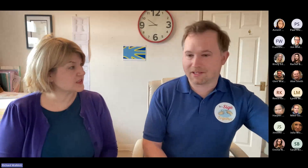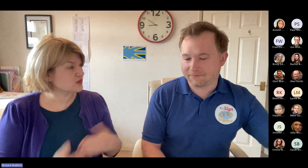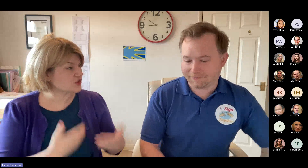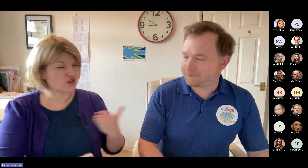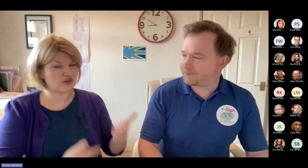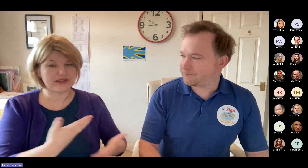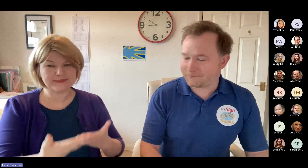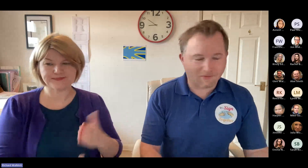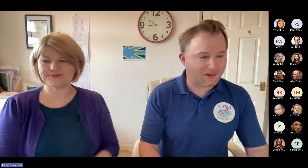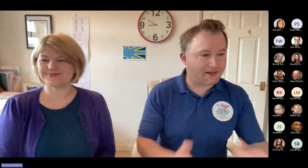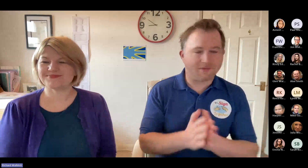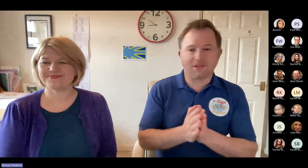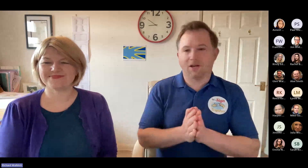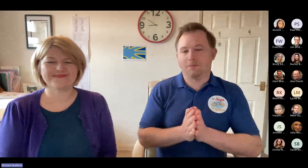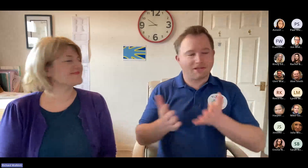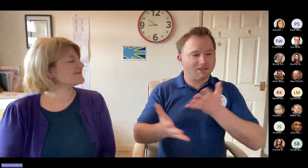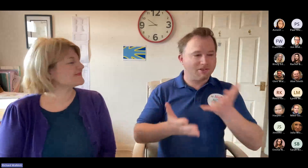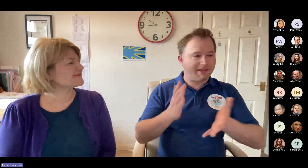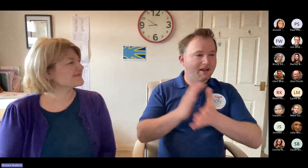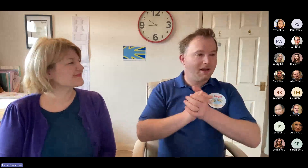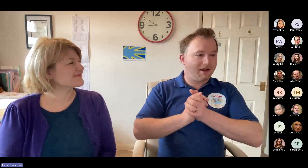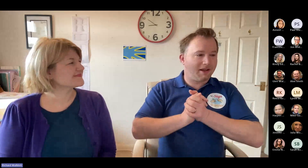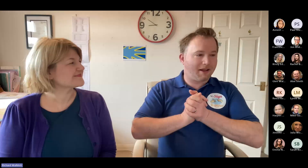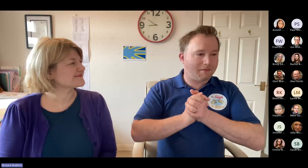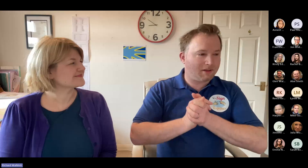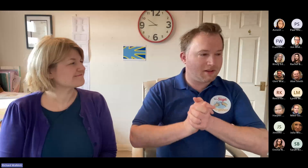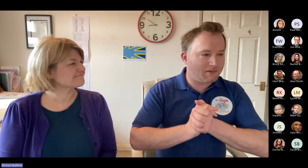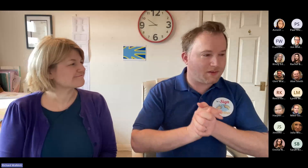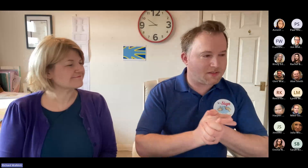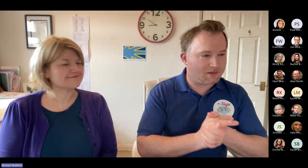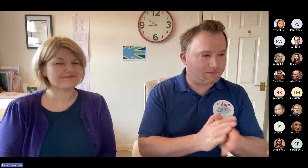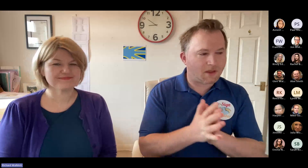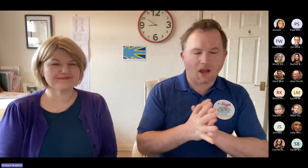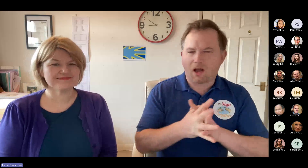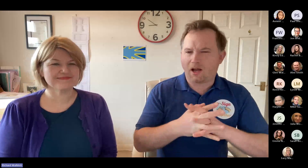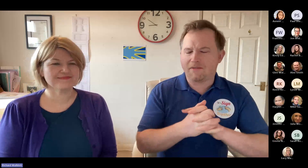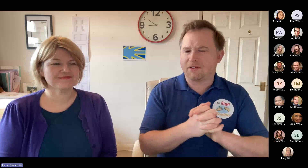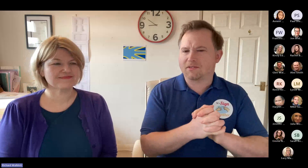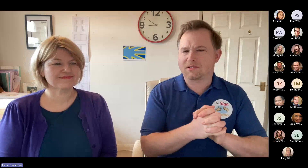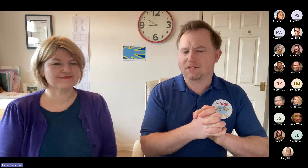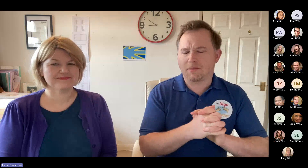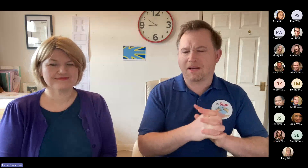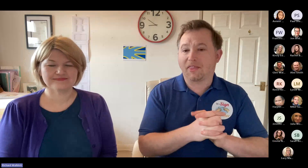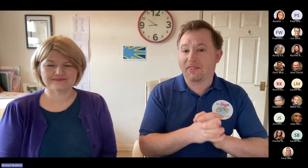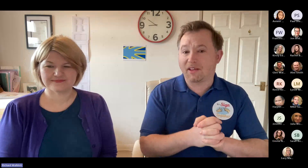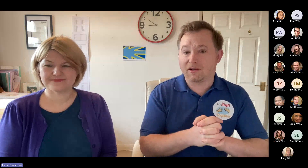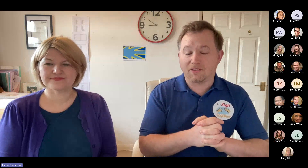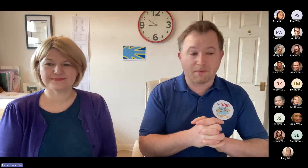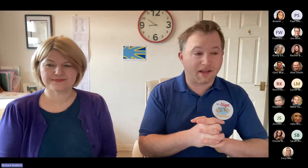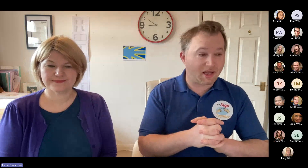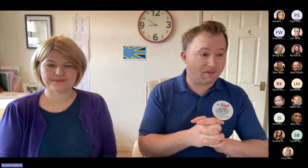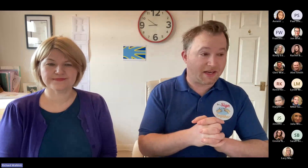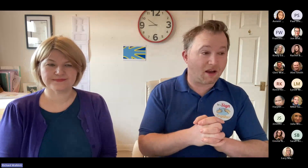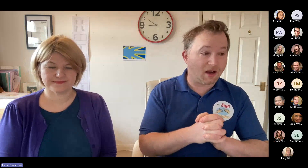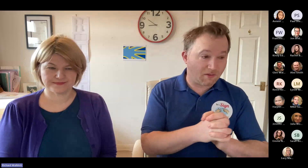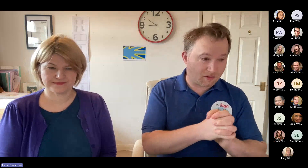what's your story? Right, so my story. First of all, I've lost about a third of my hearing